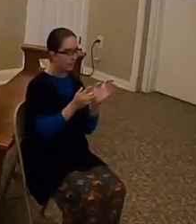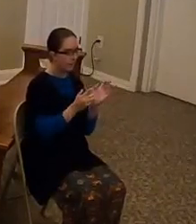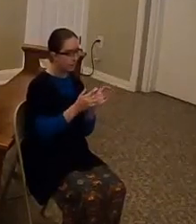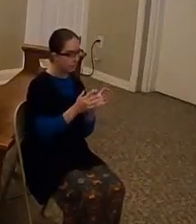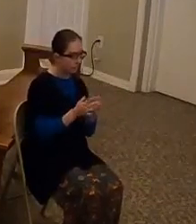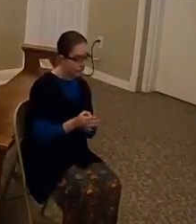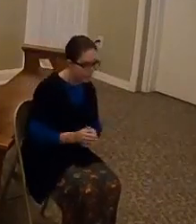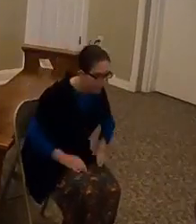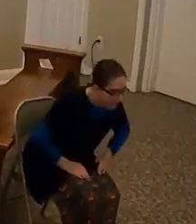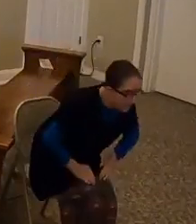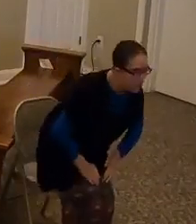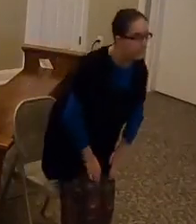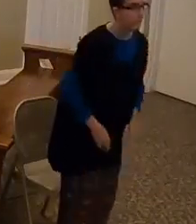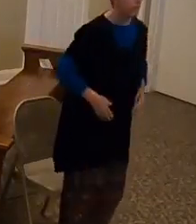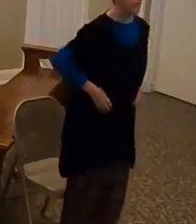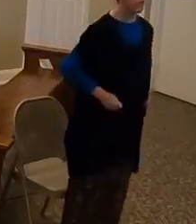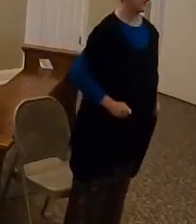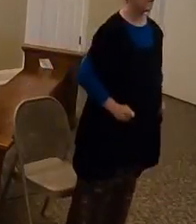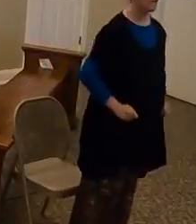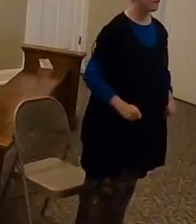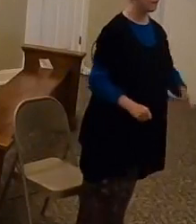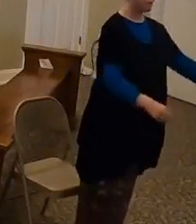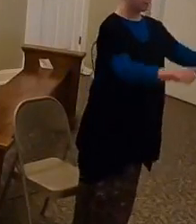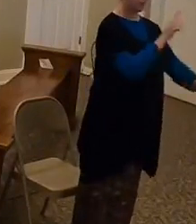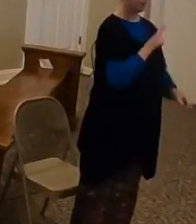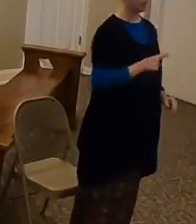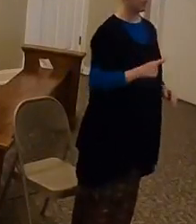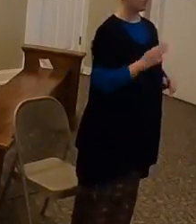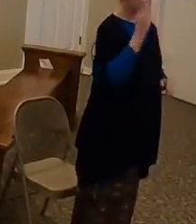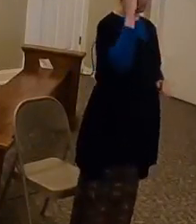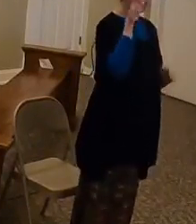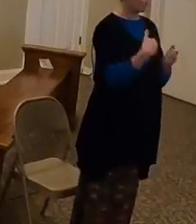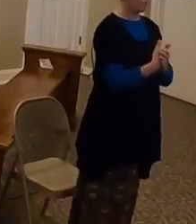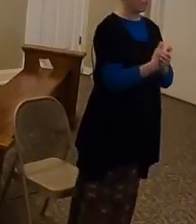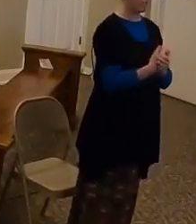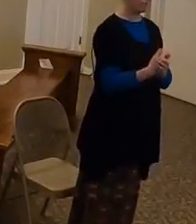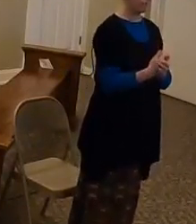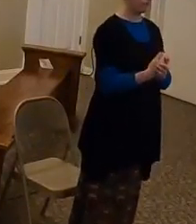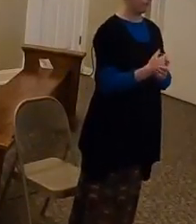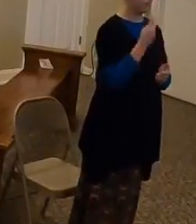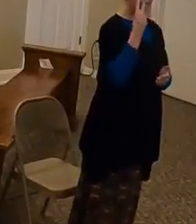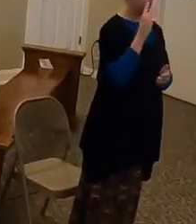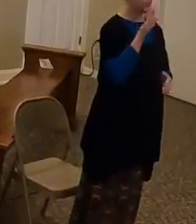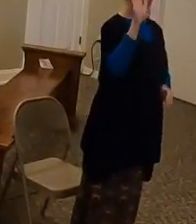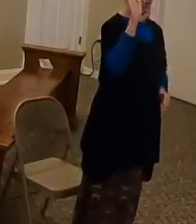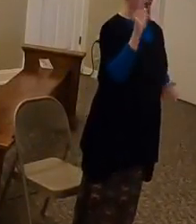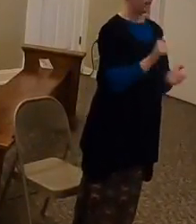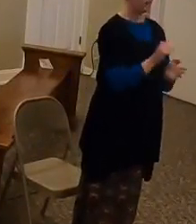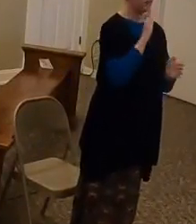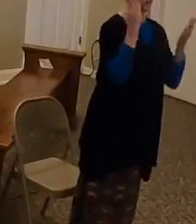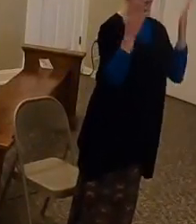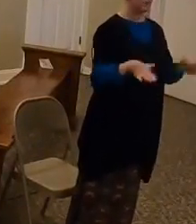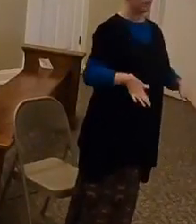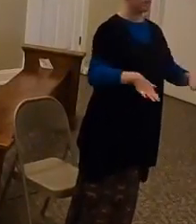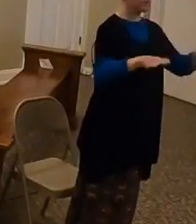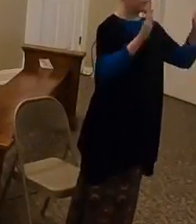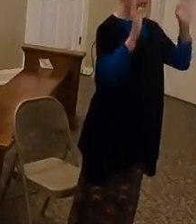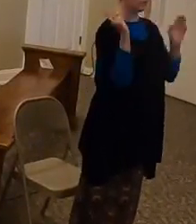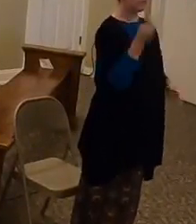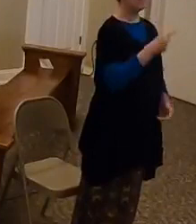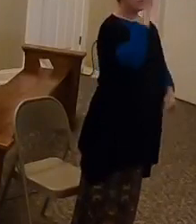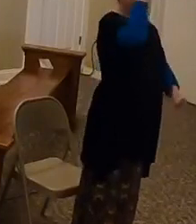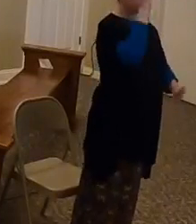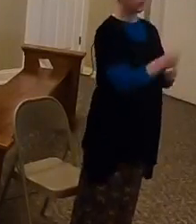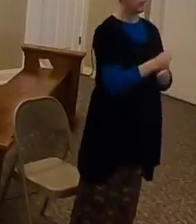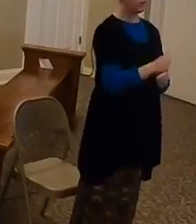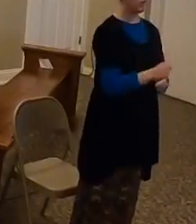Jesus, and God, we love you. Lord, you know every need, every situation. God, you see every hand that's been lifted tonight. Jesus, we're